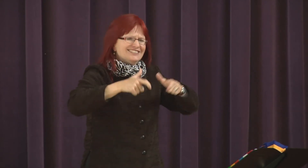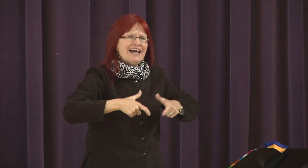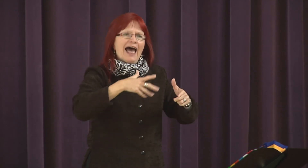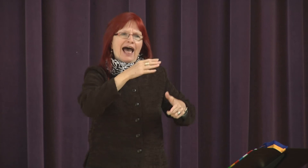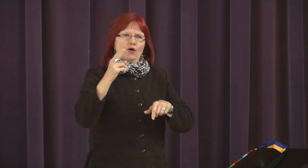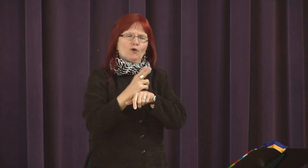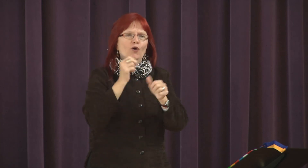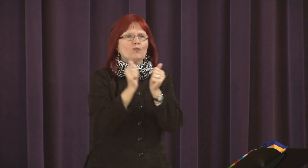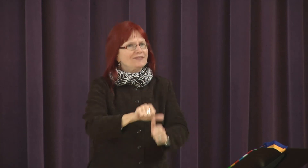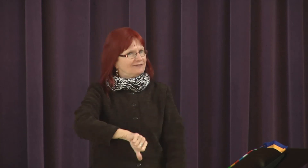proudly.